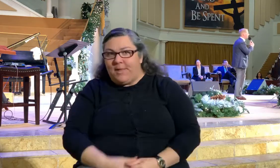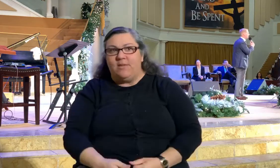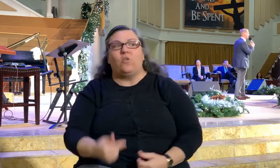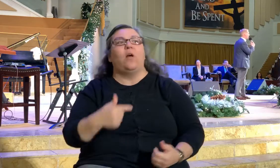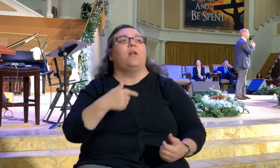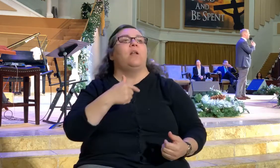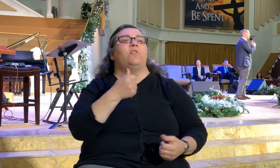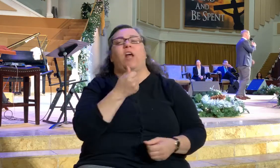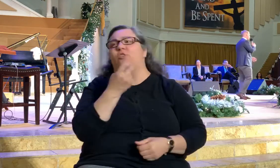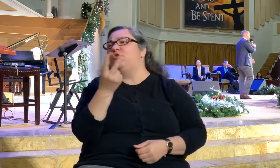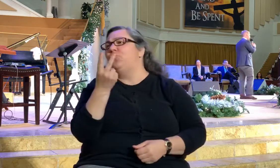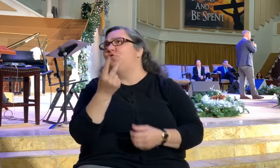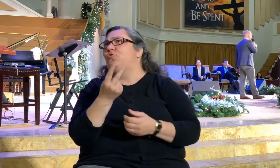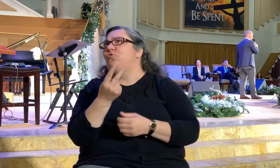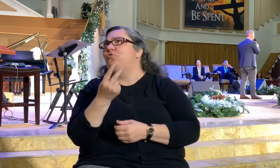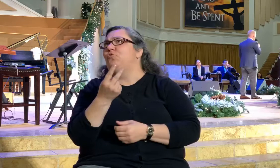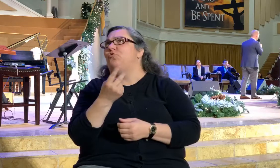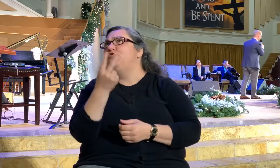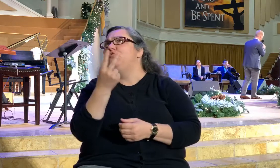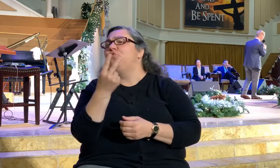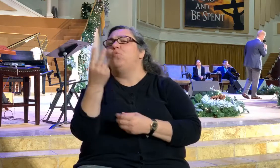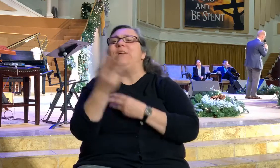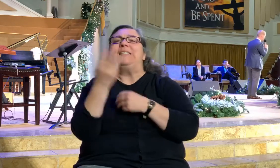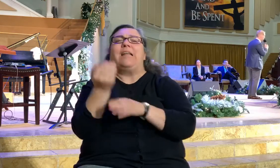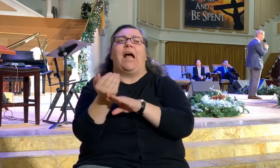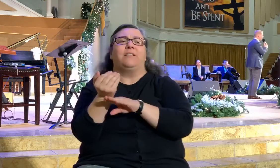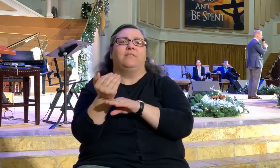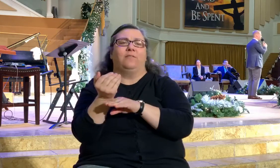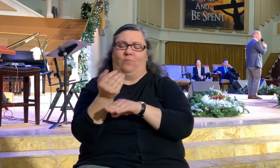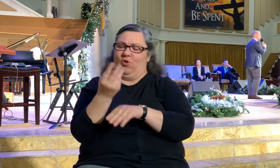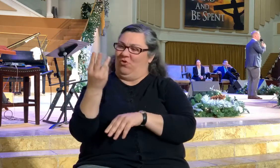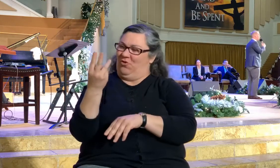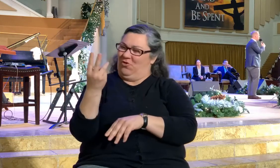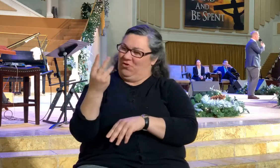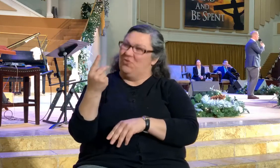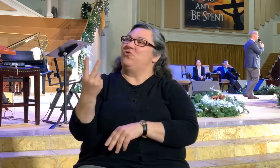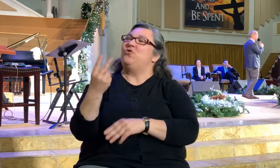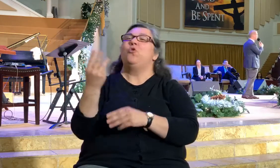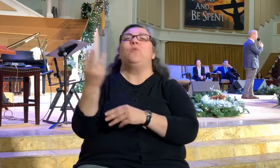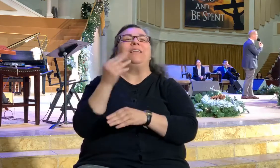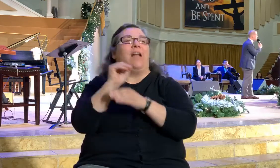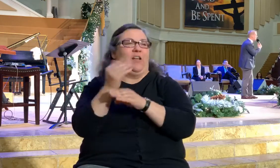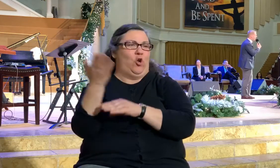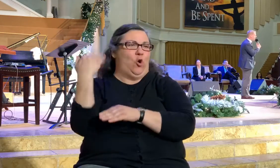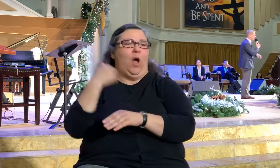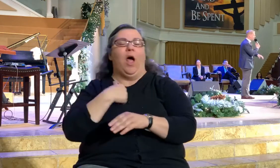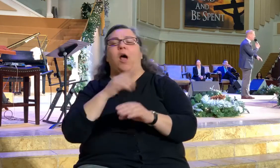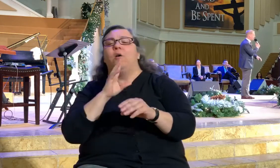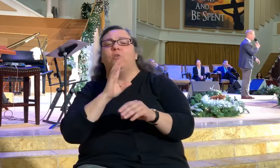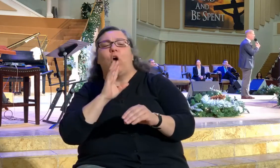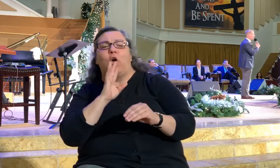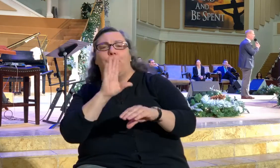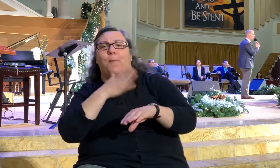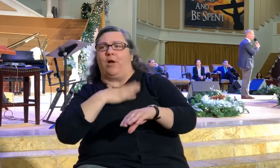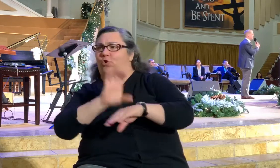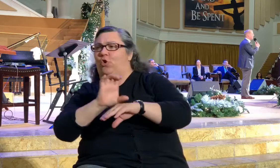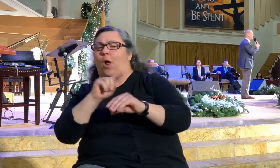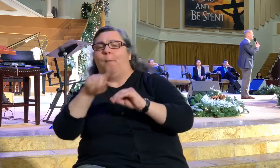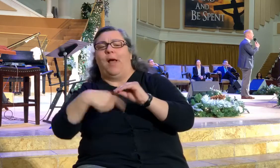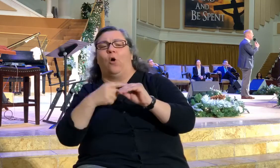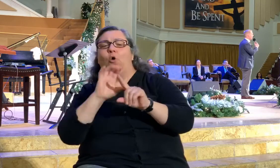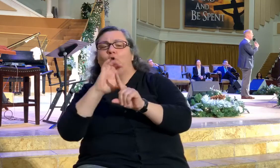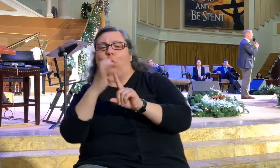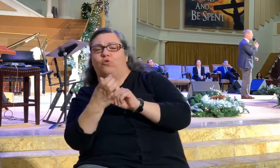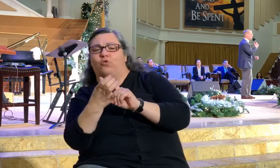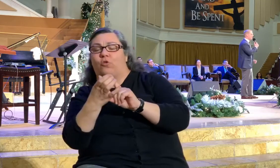to them a couple Wednesday nights ago about culture, not knowing Brother Young was going to speak about culture here the night